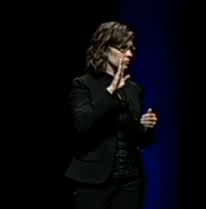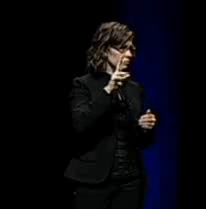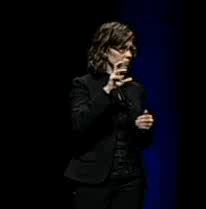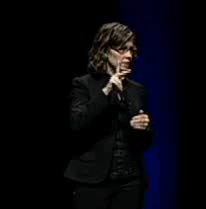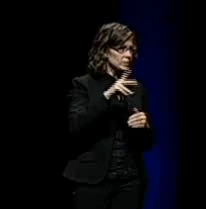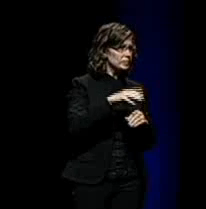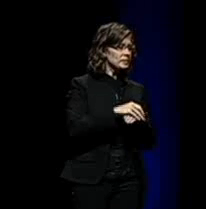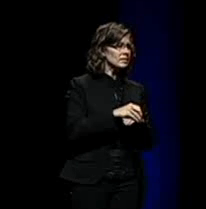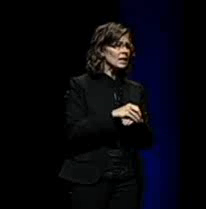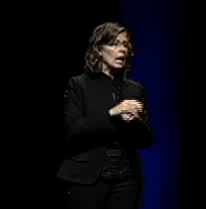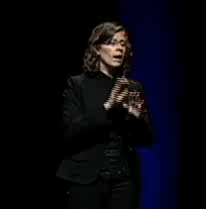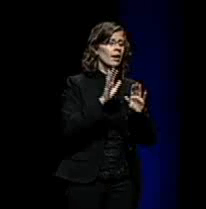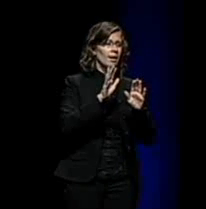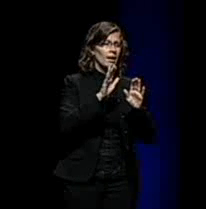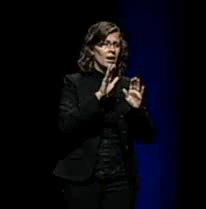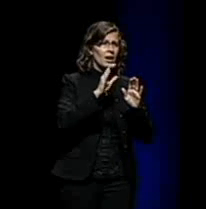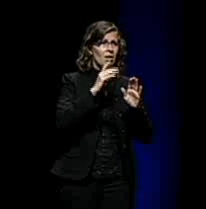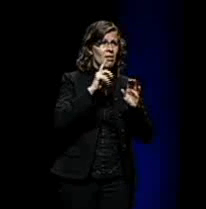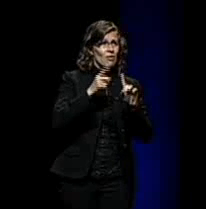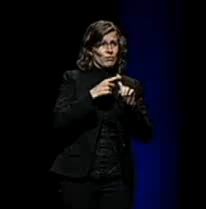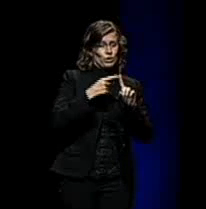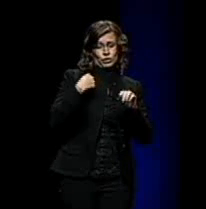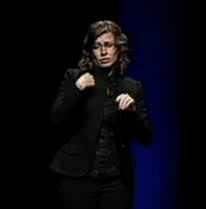We need to finish the